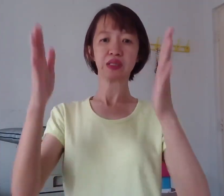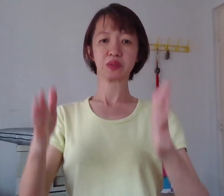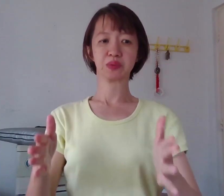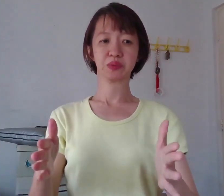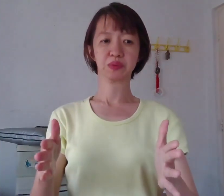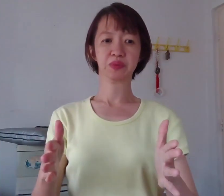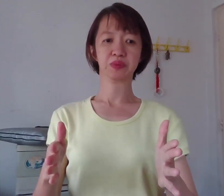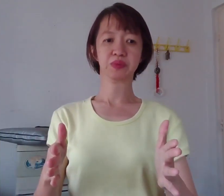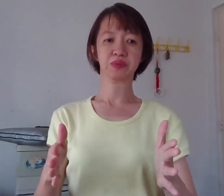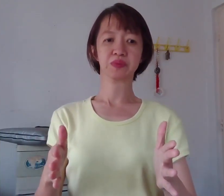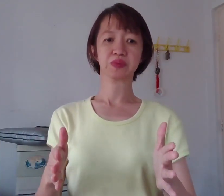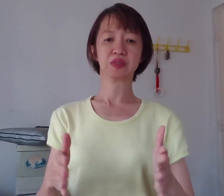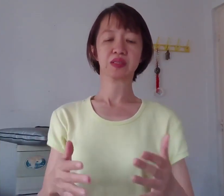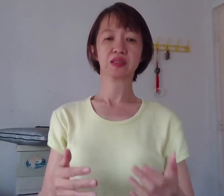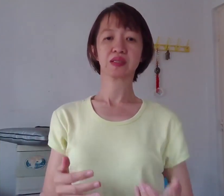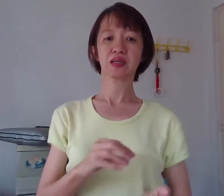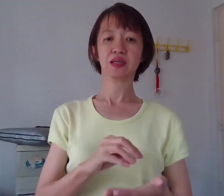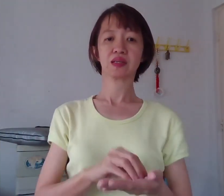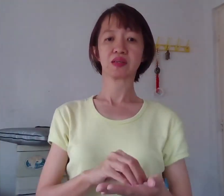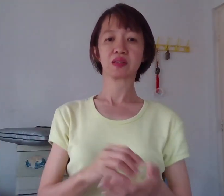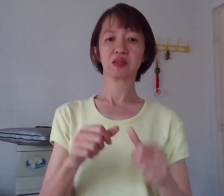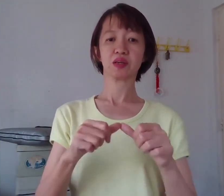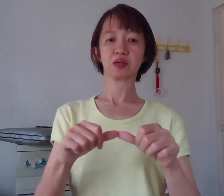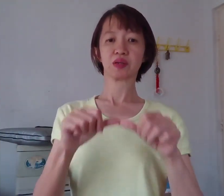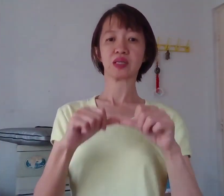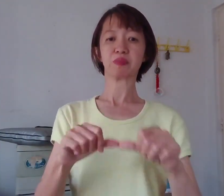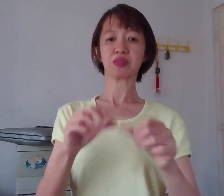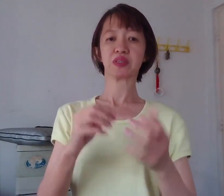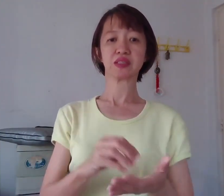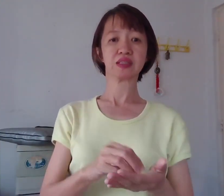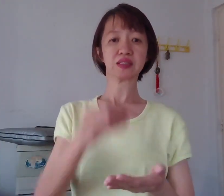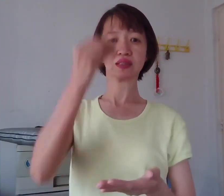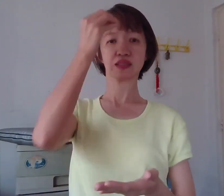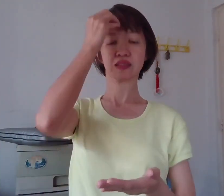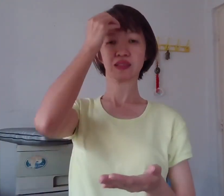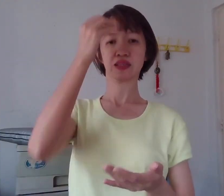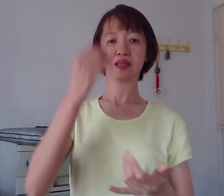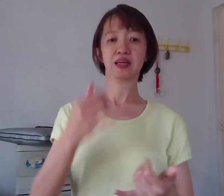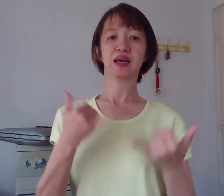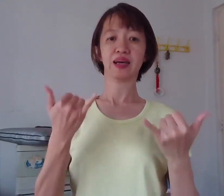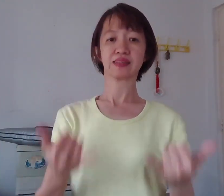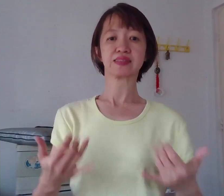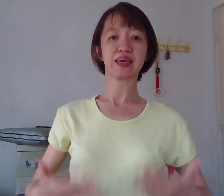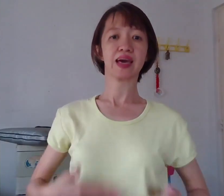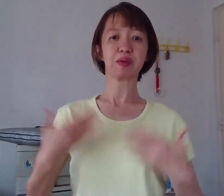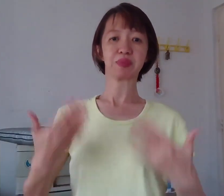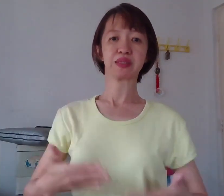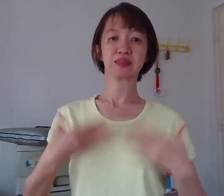Filipino. Keep learning and stay happy.